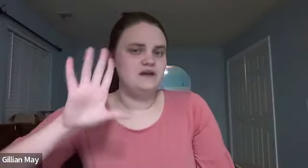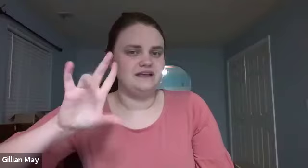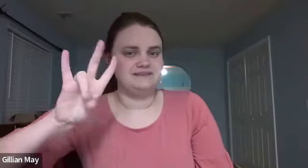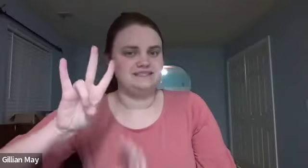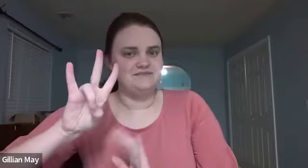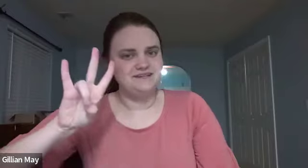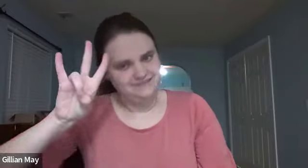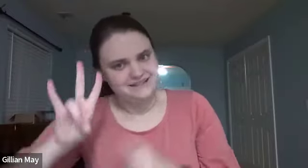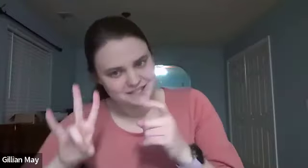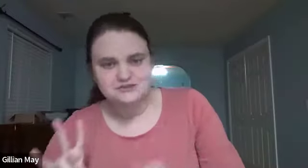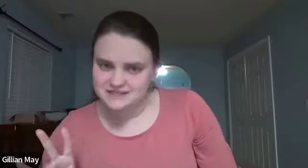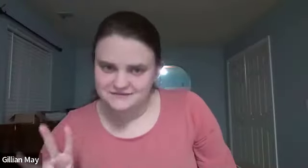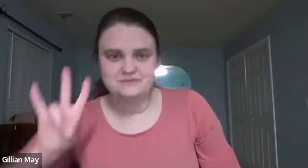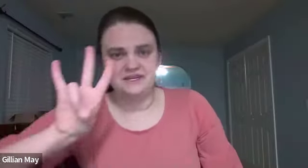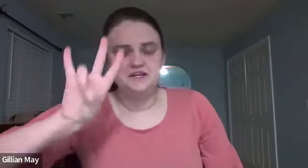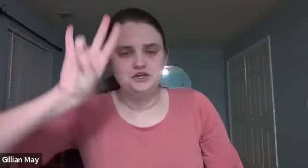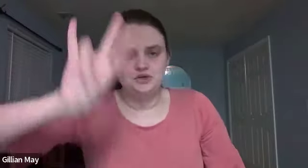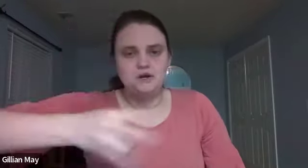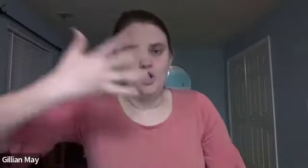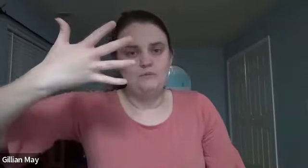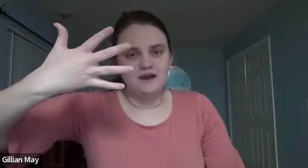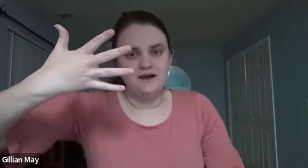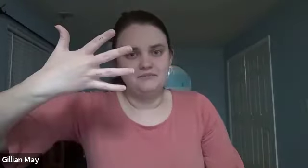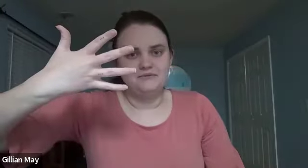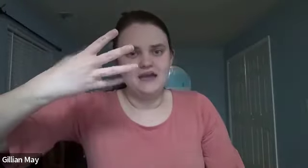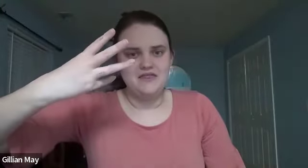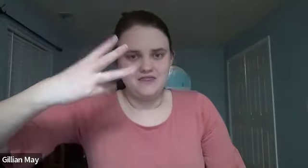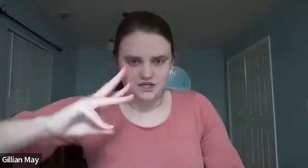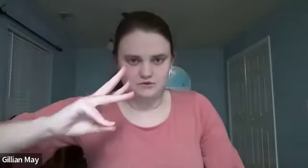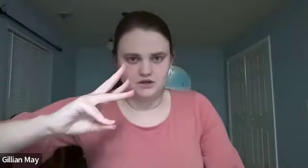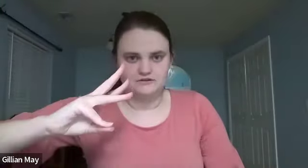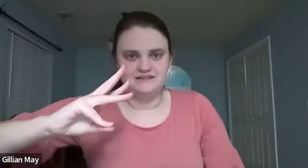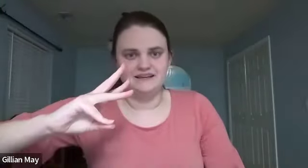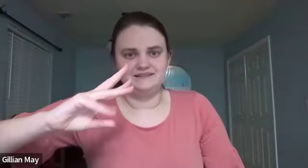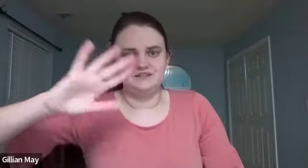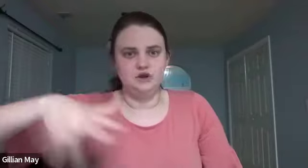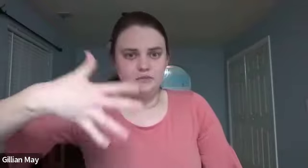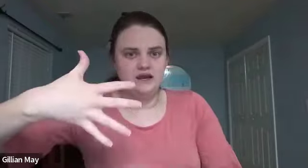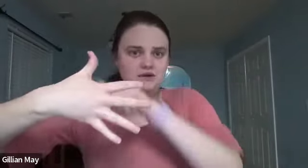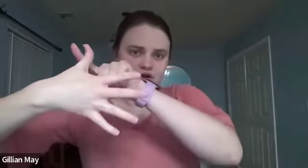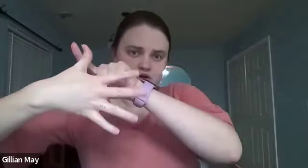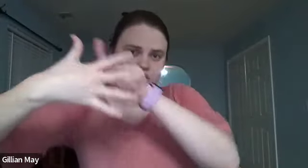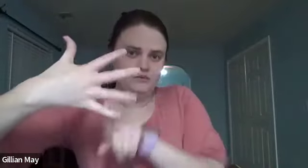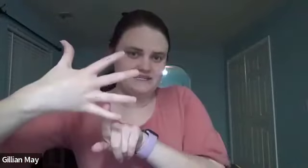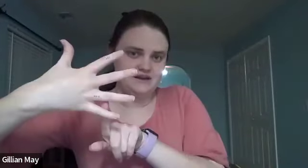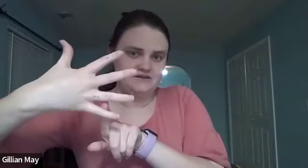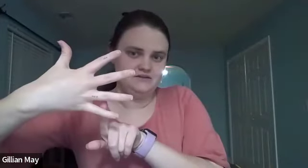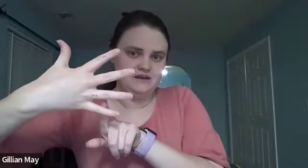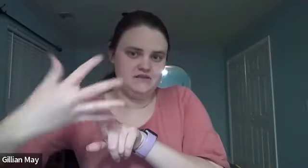like 7, like since you guys have so many, you would open up and then you would go to like, you would open up, go all the way down, and then go